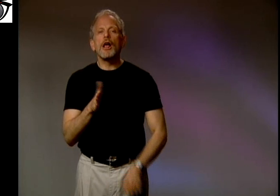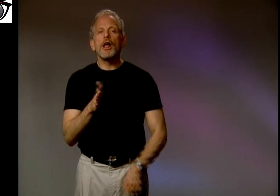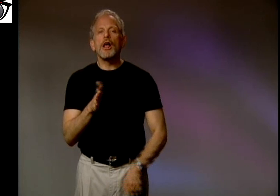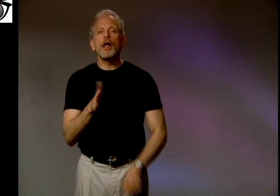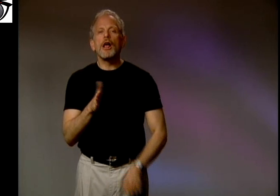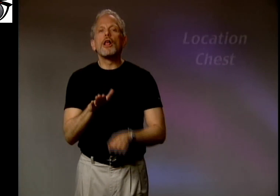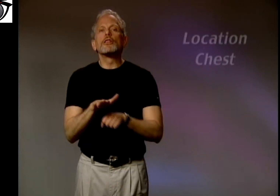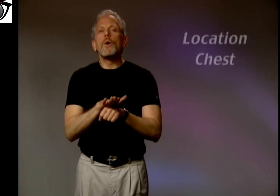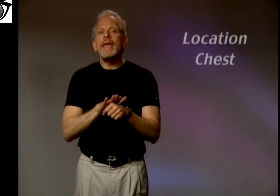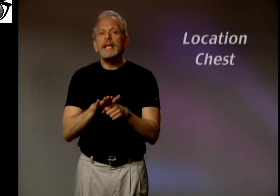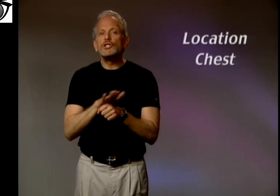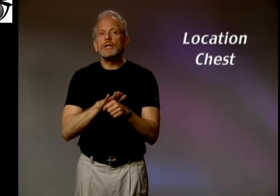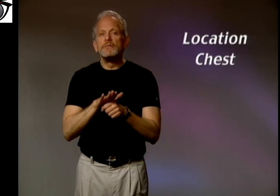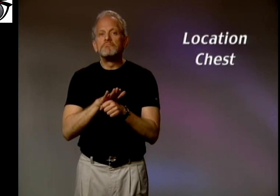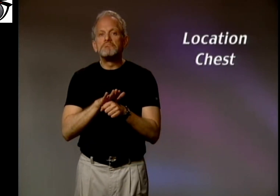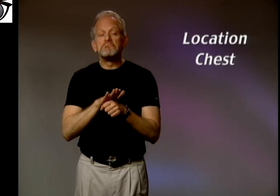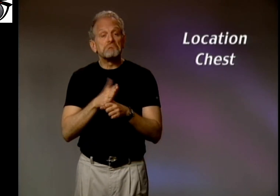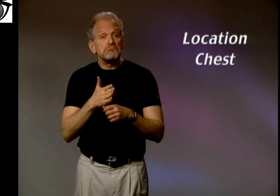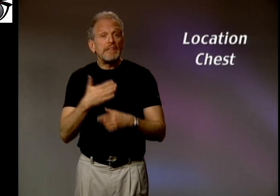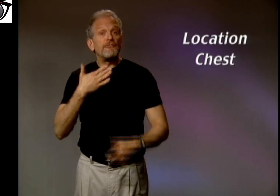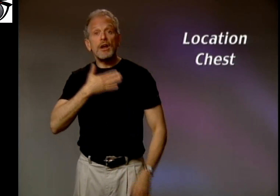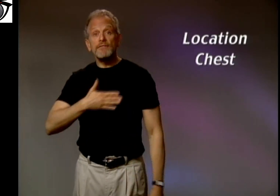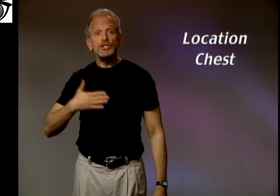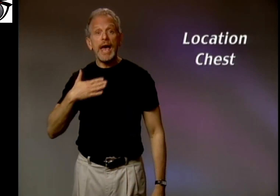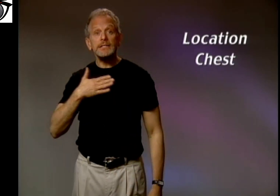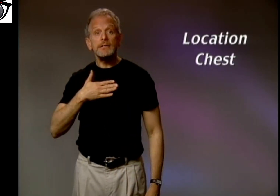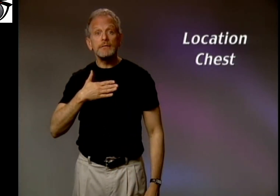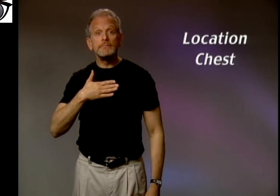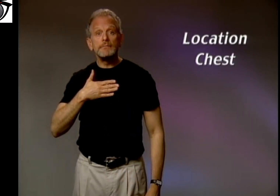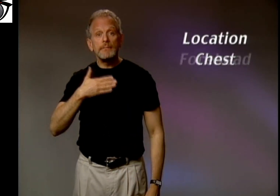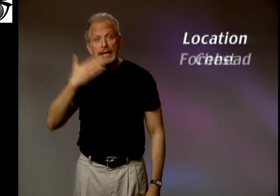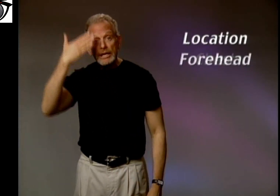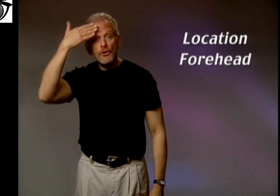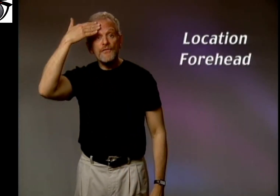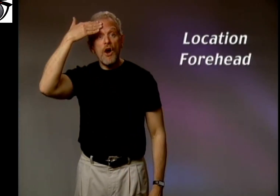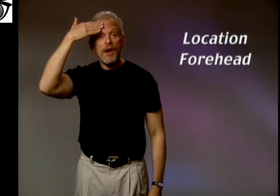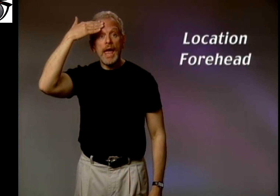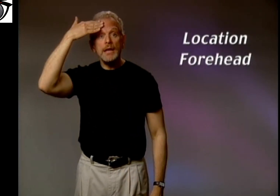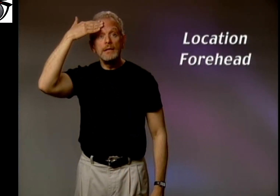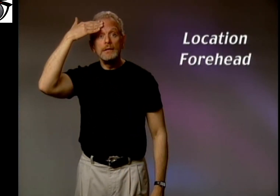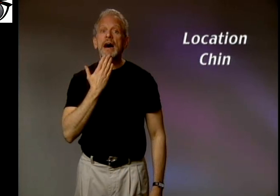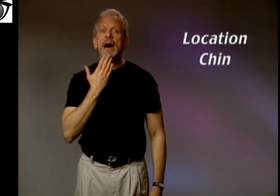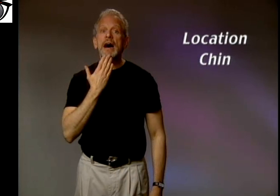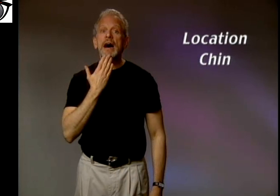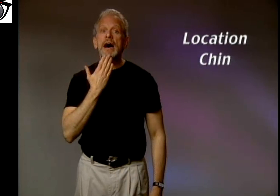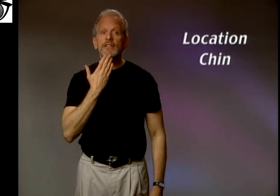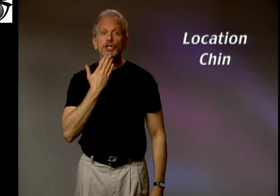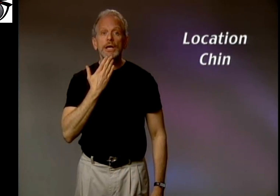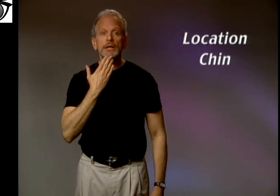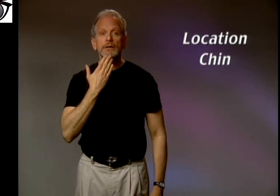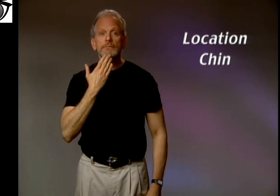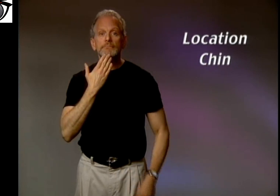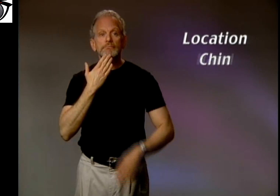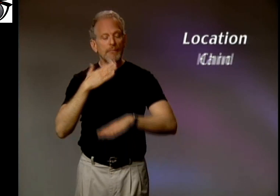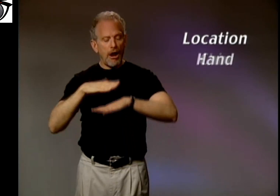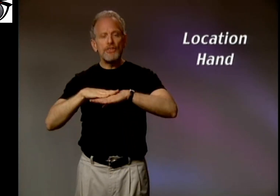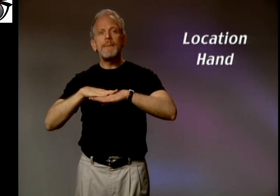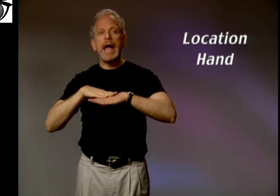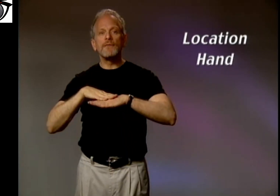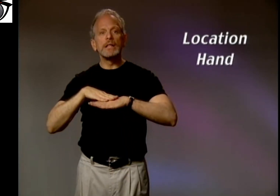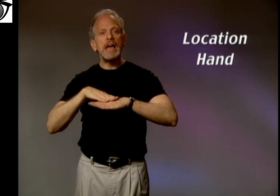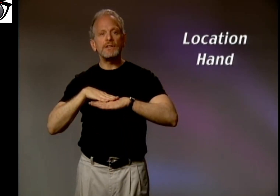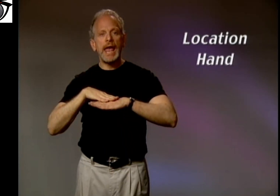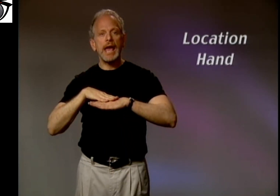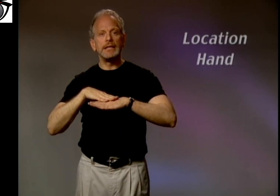up. Location, in front of the chest, near the forehead, by the chin,